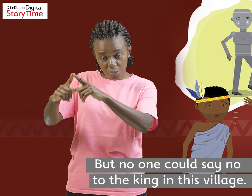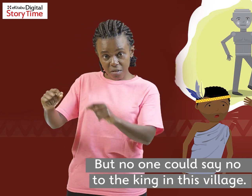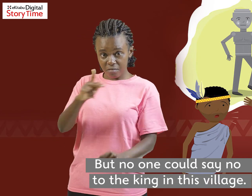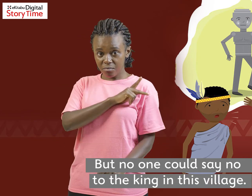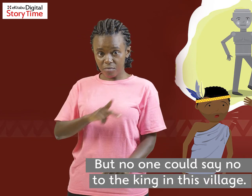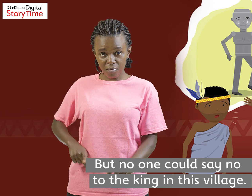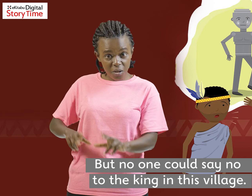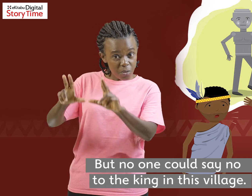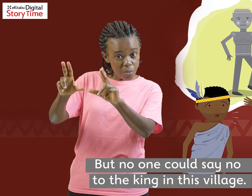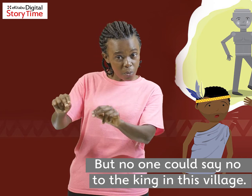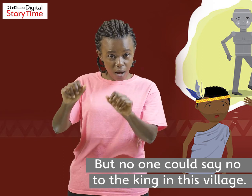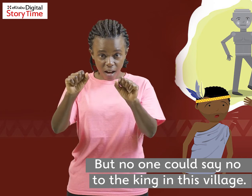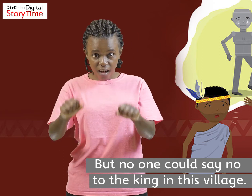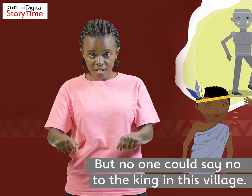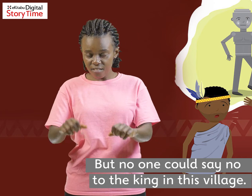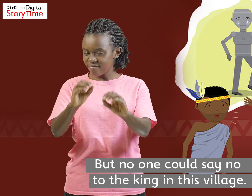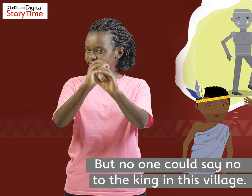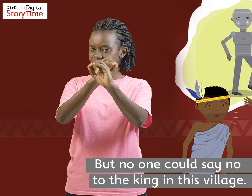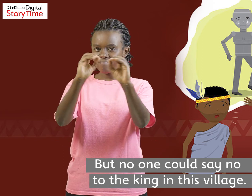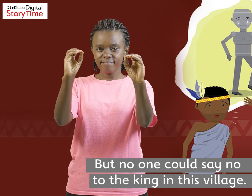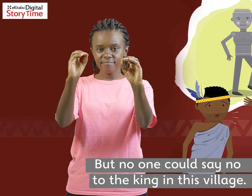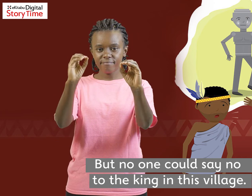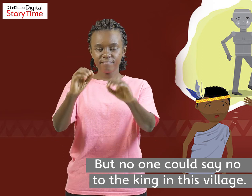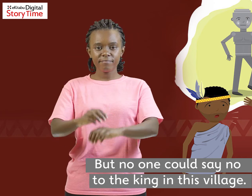But no one could say no to the king in this village.